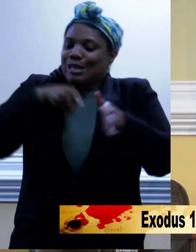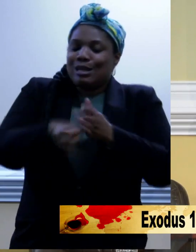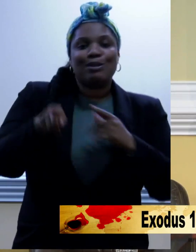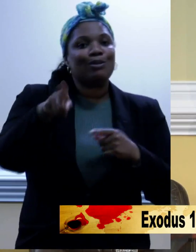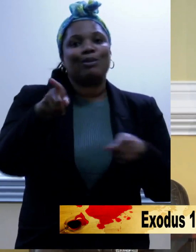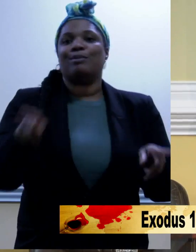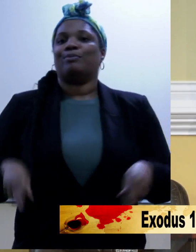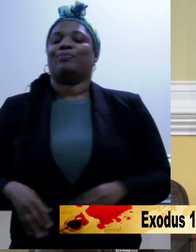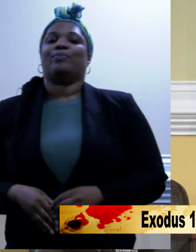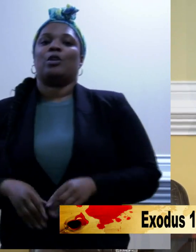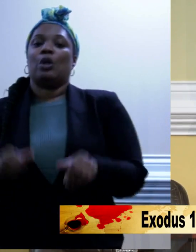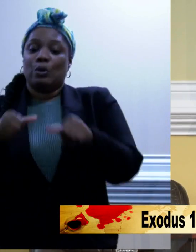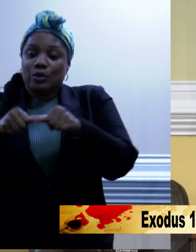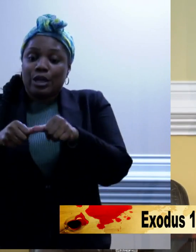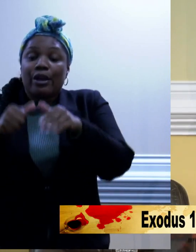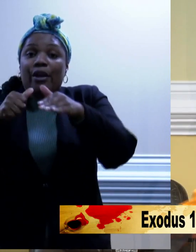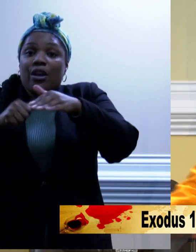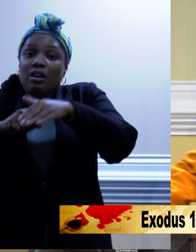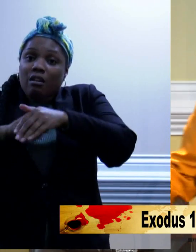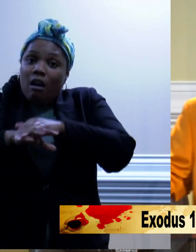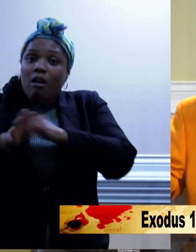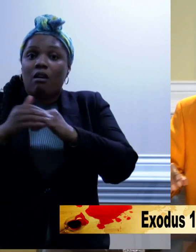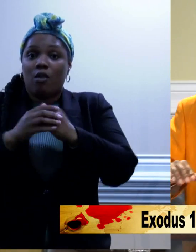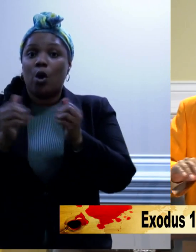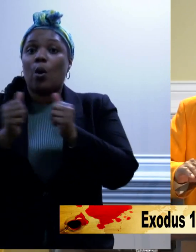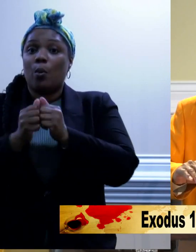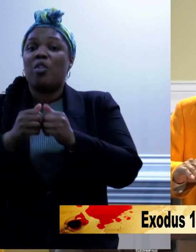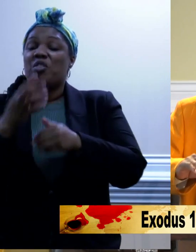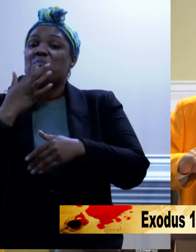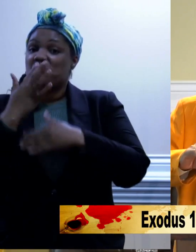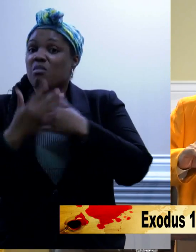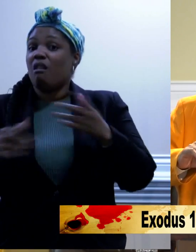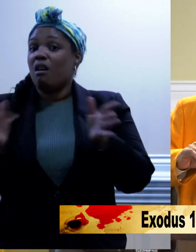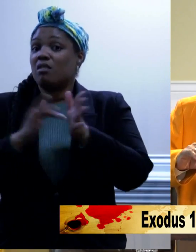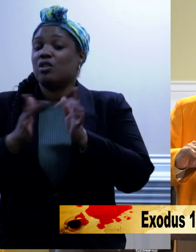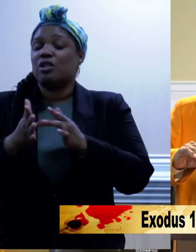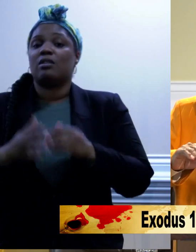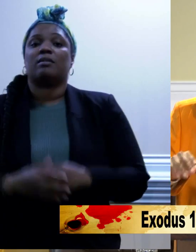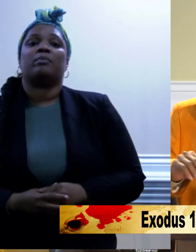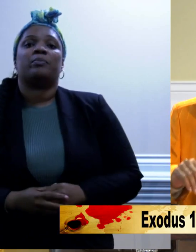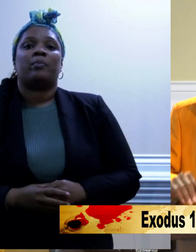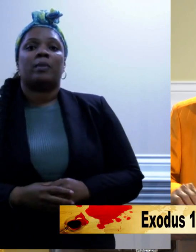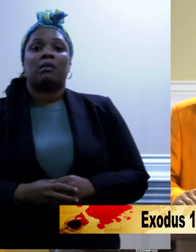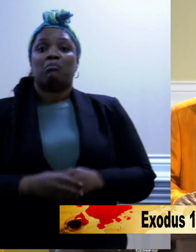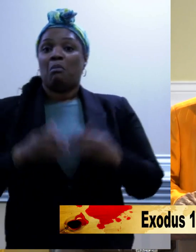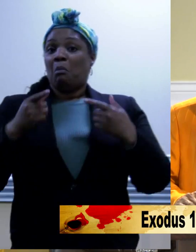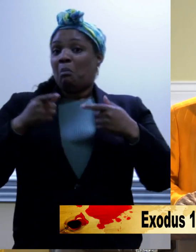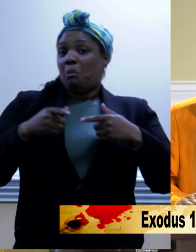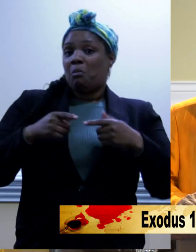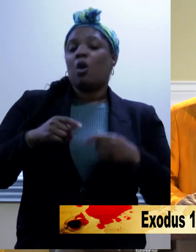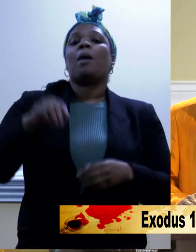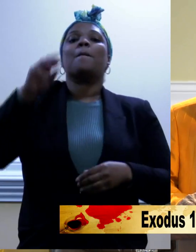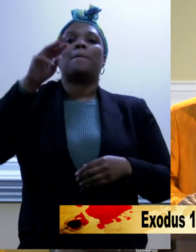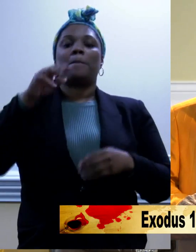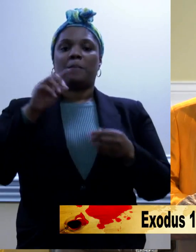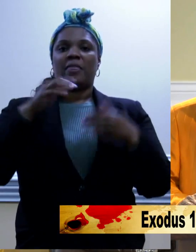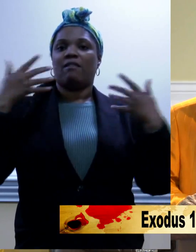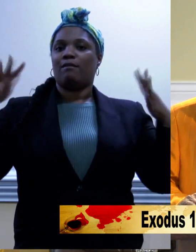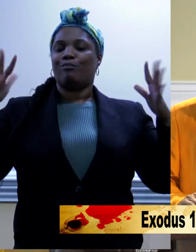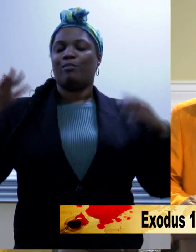So Let's go into Matthew, the 26th